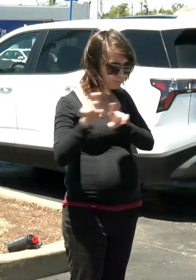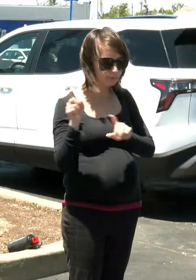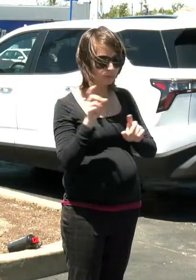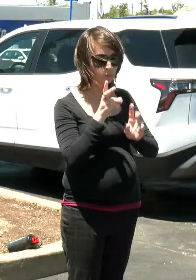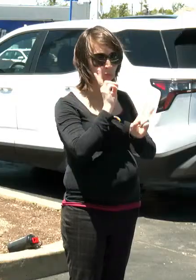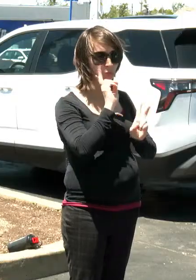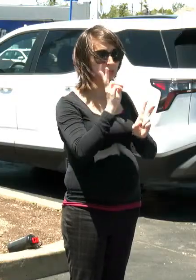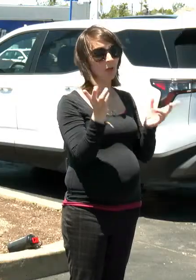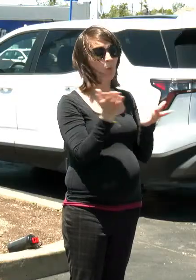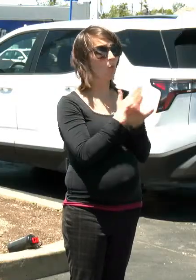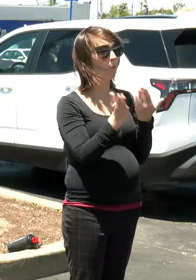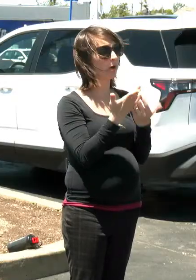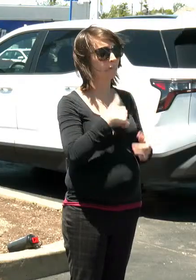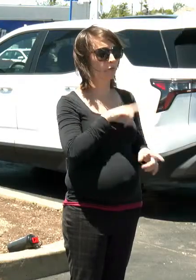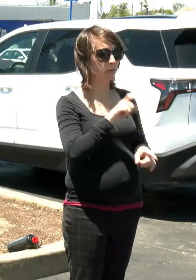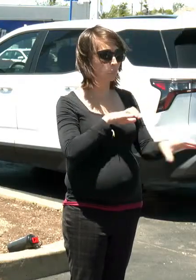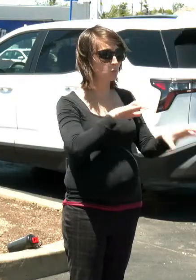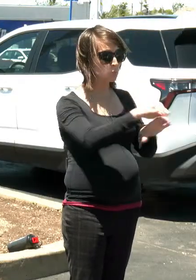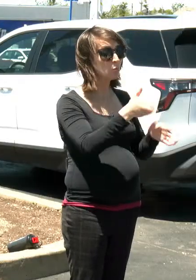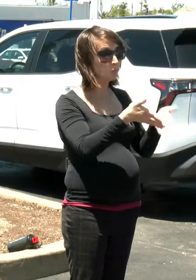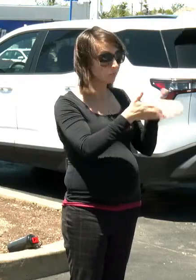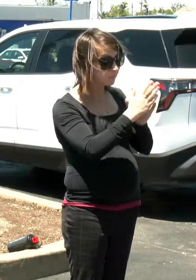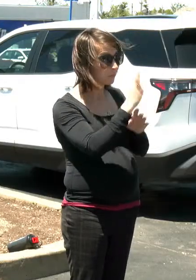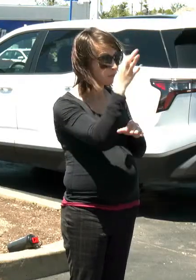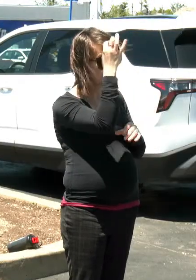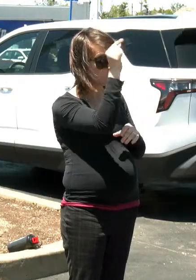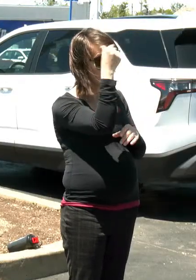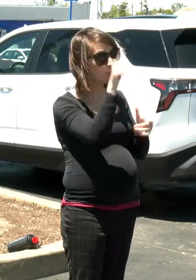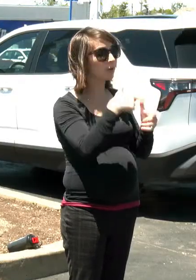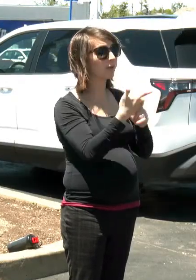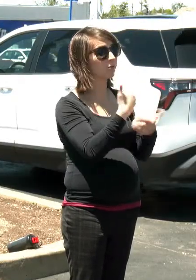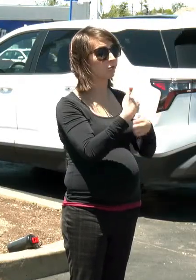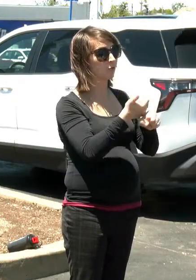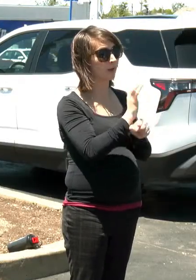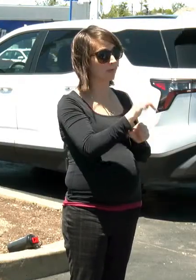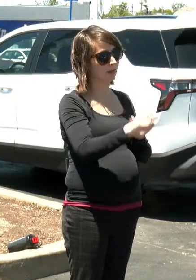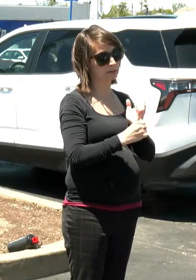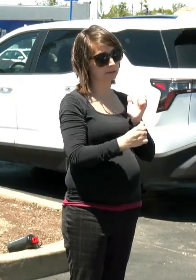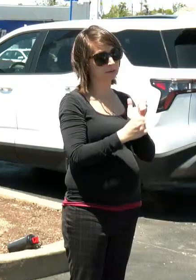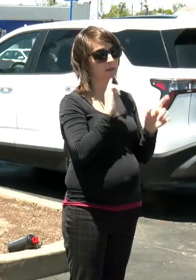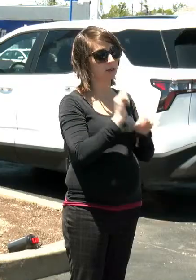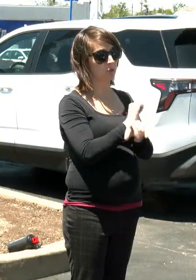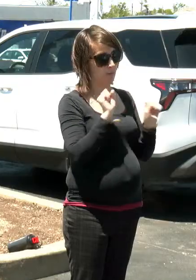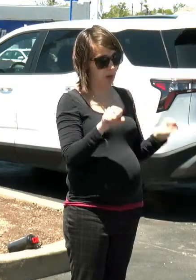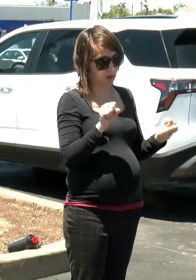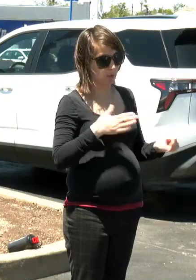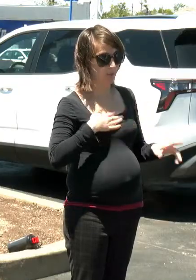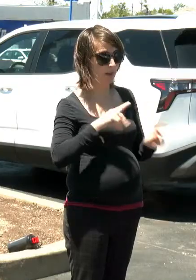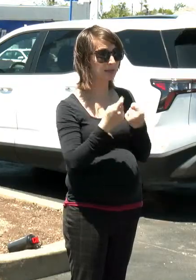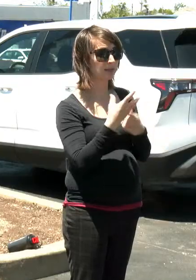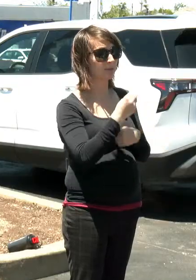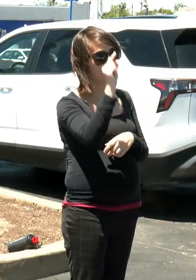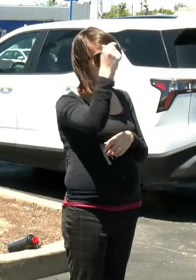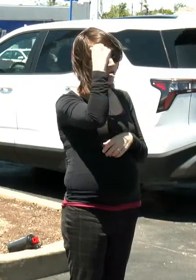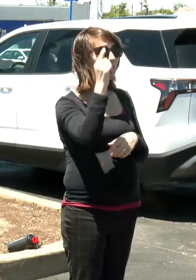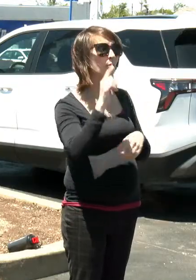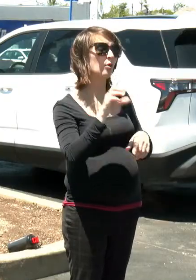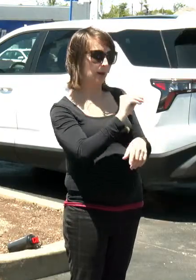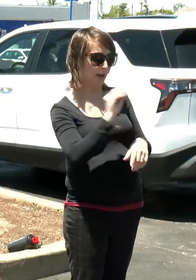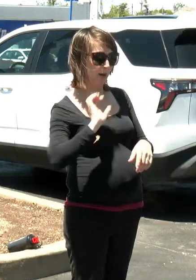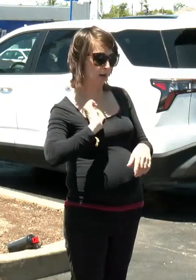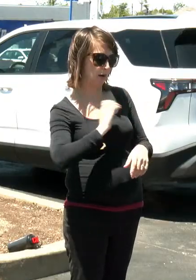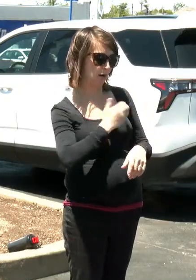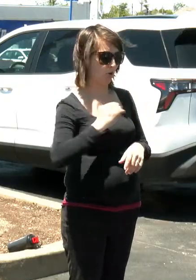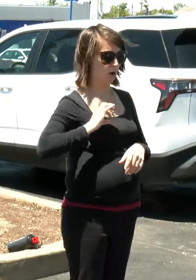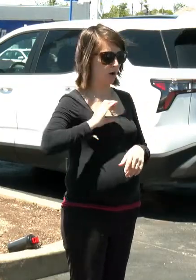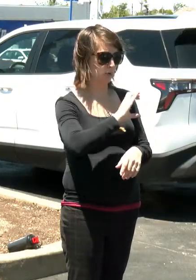request to the federal government and make their assistance possible. My team and the governor, our senators, and our congressmen, and I